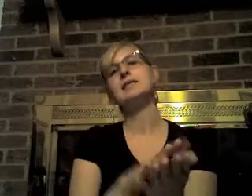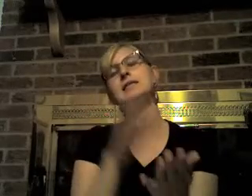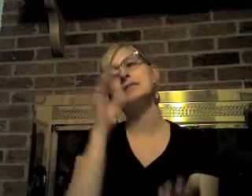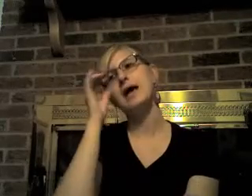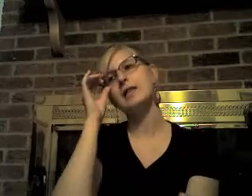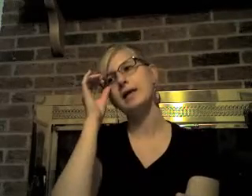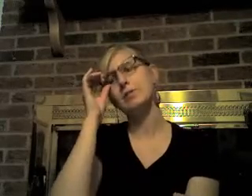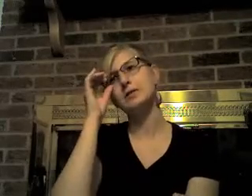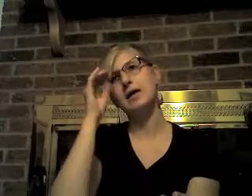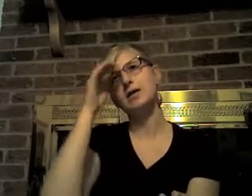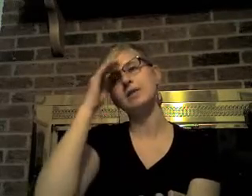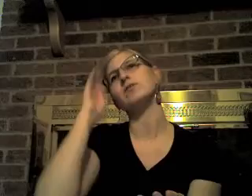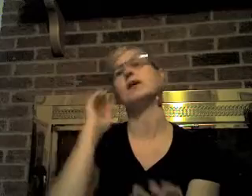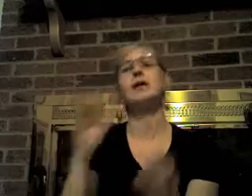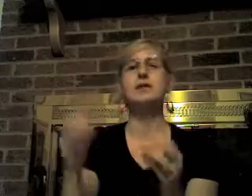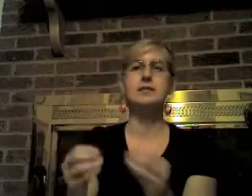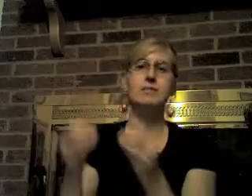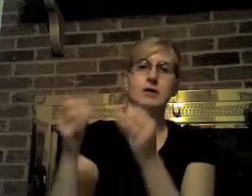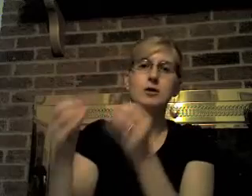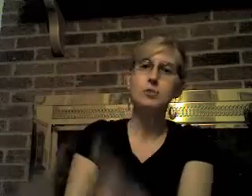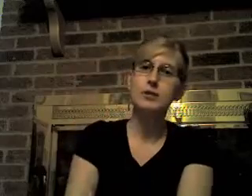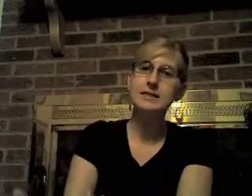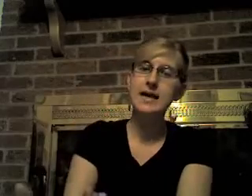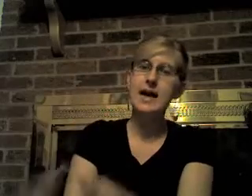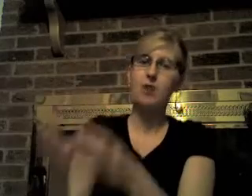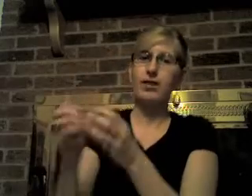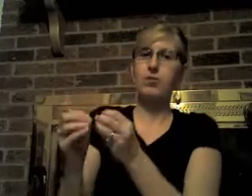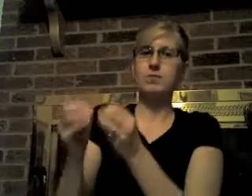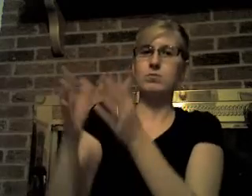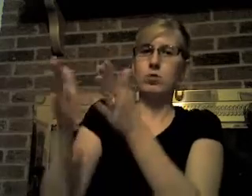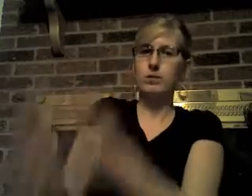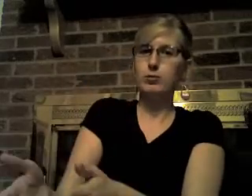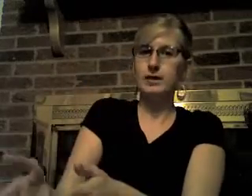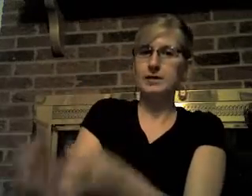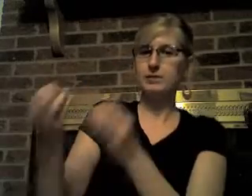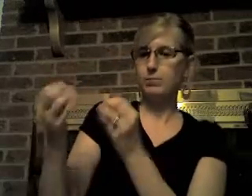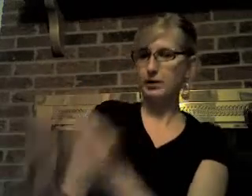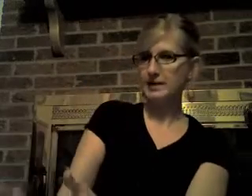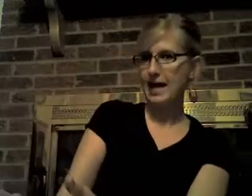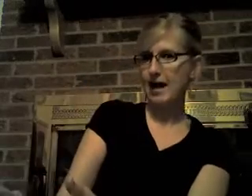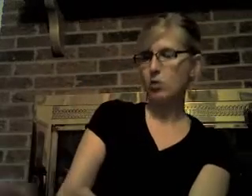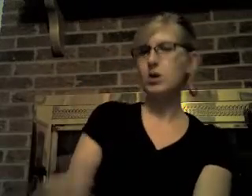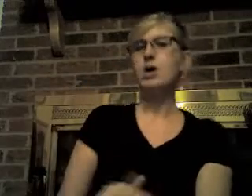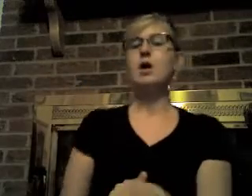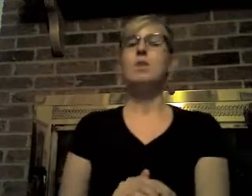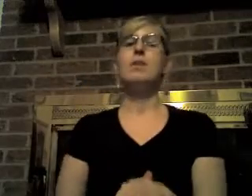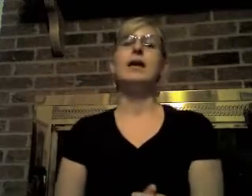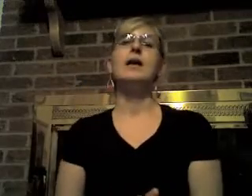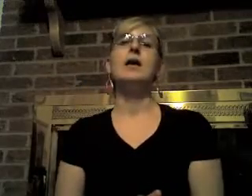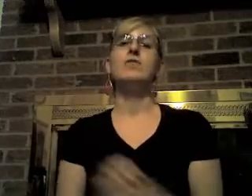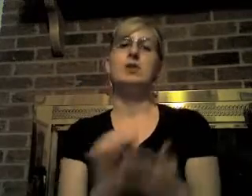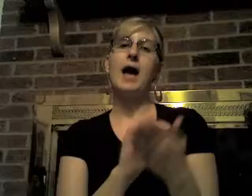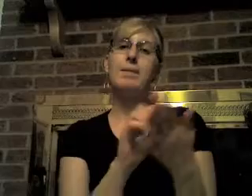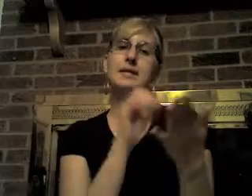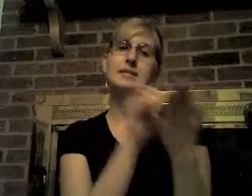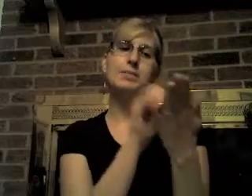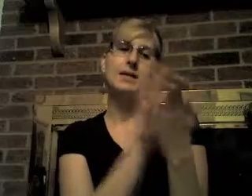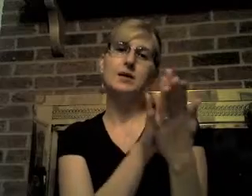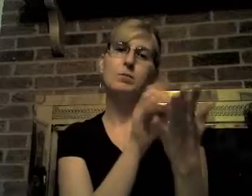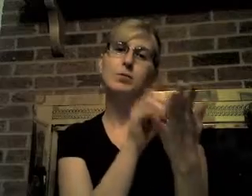This is not like put down like if you're carrying something and you put it down. That would be more put it down. But if you're copying something and you're putting